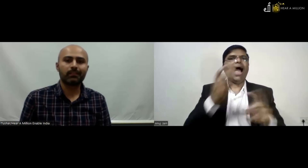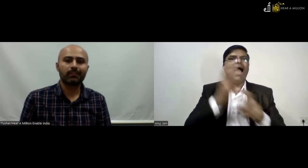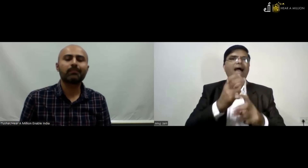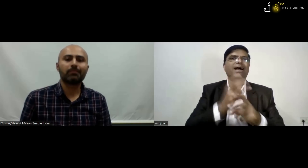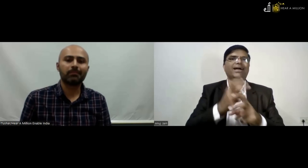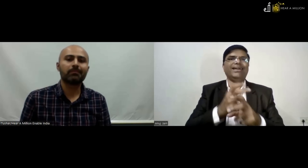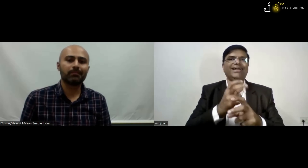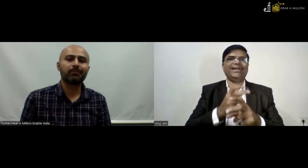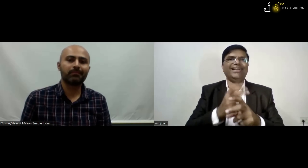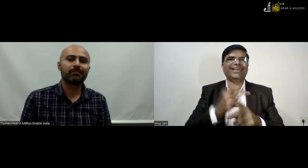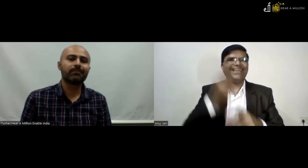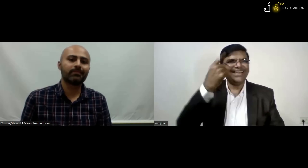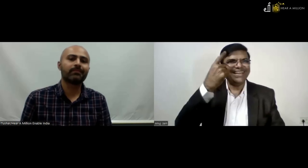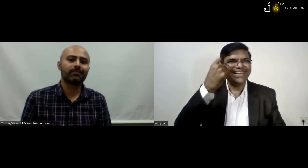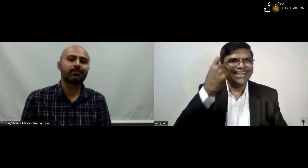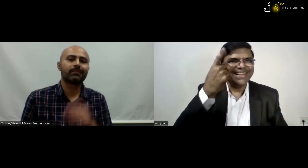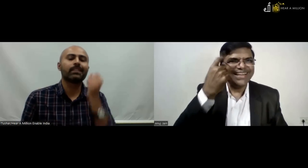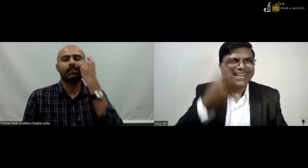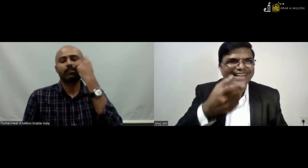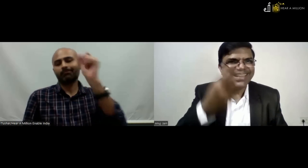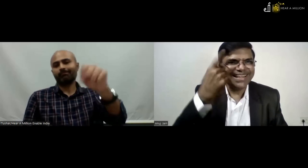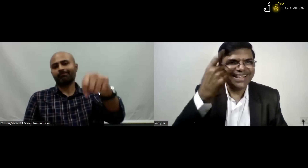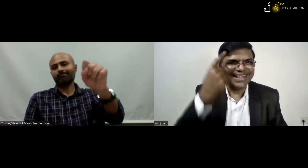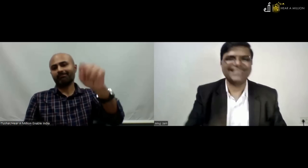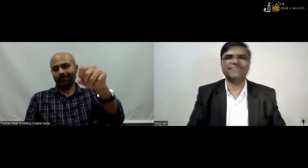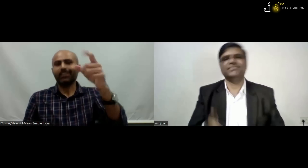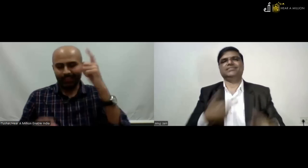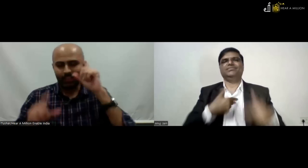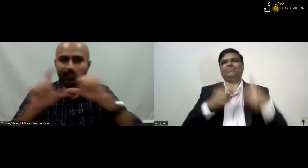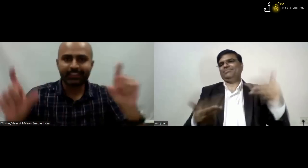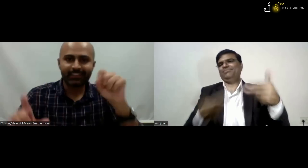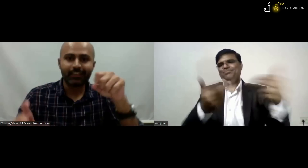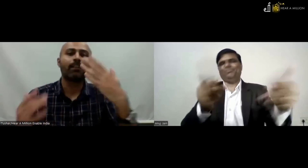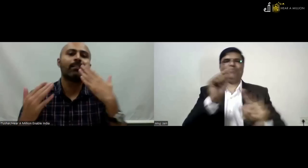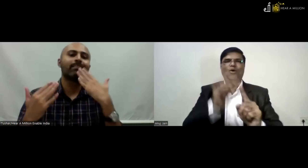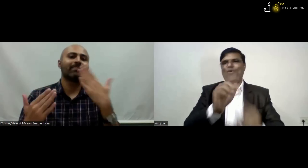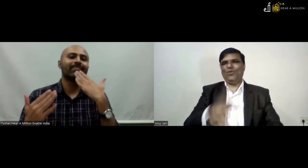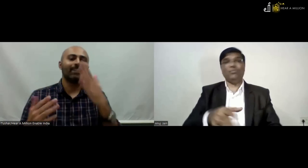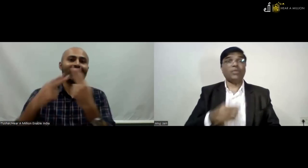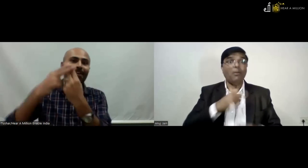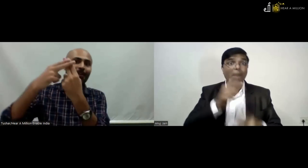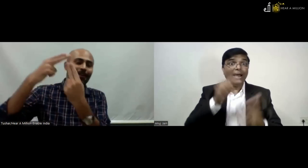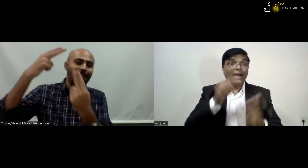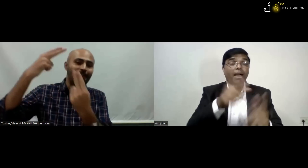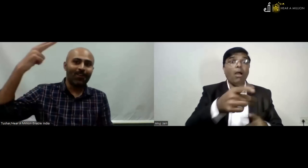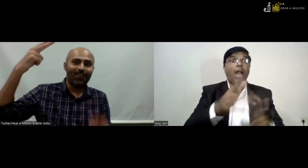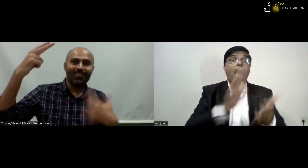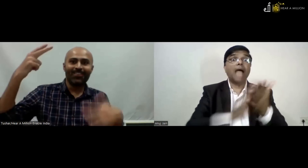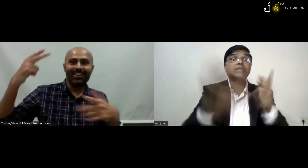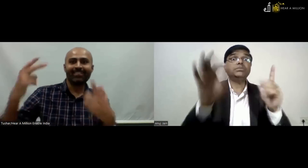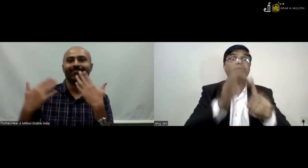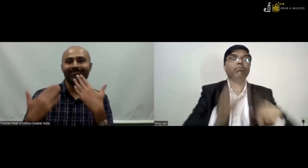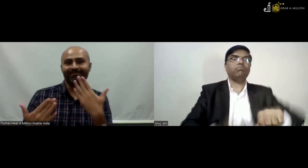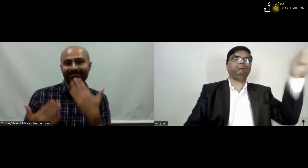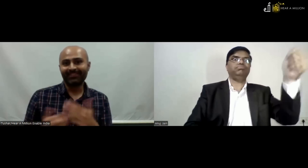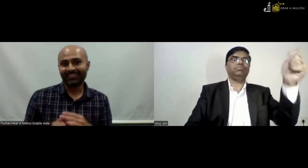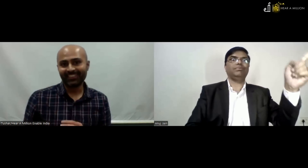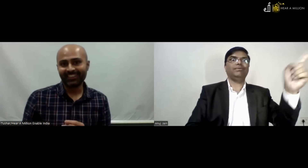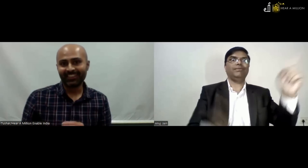be disallowed. But the fact is, without proof, it becomes hard for us to take things